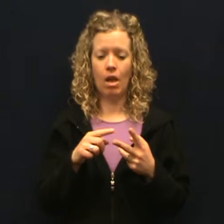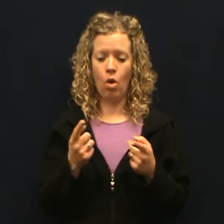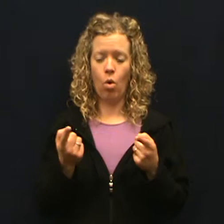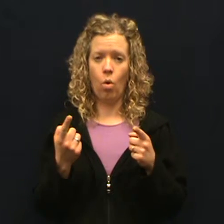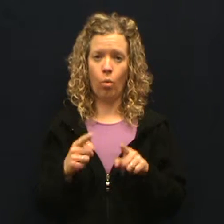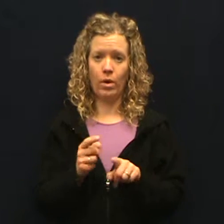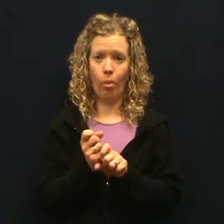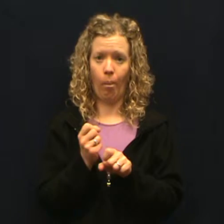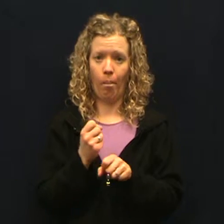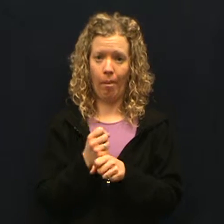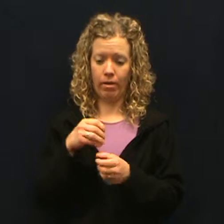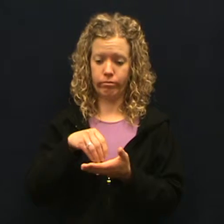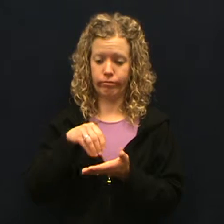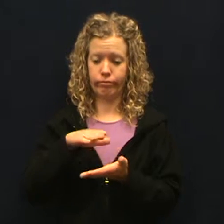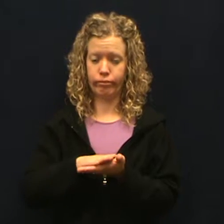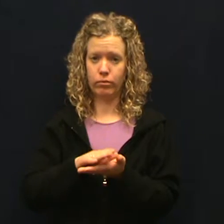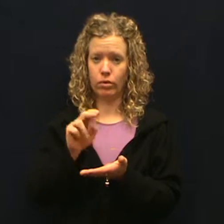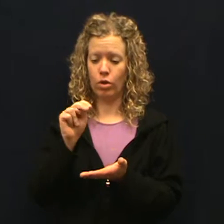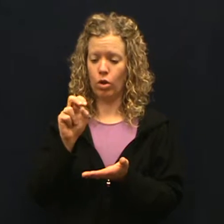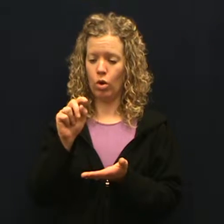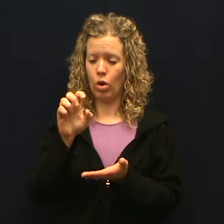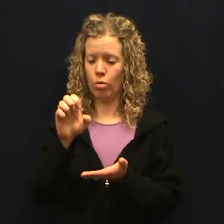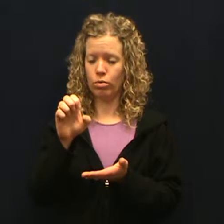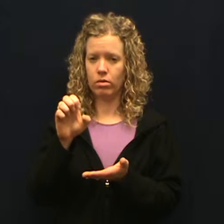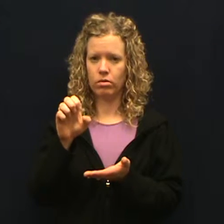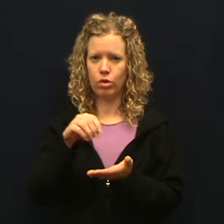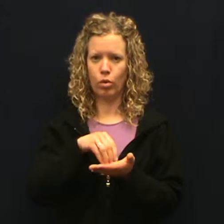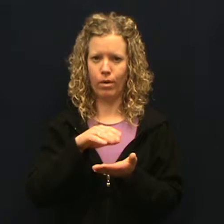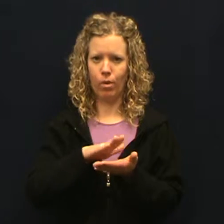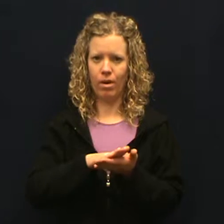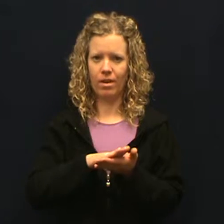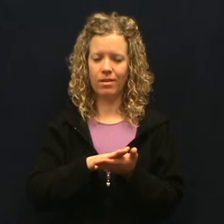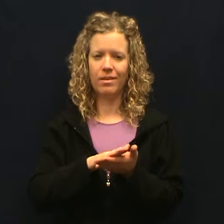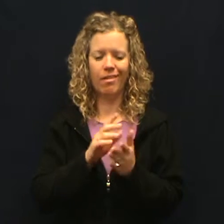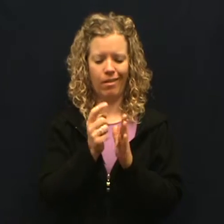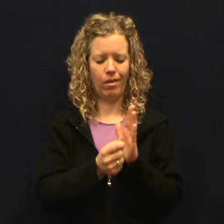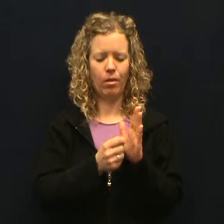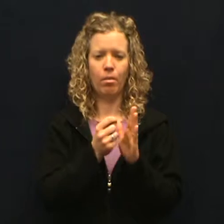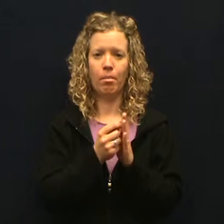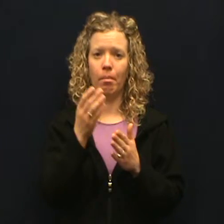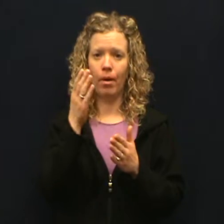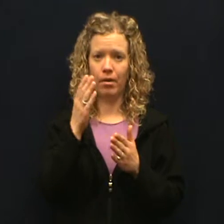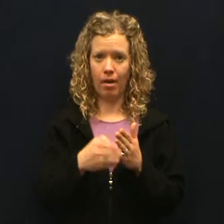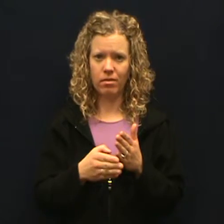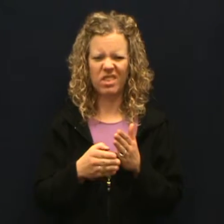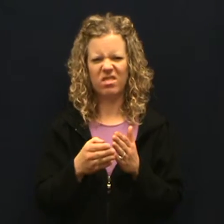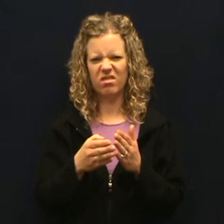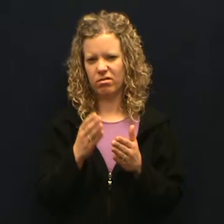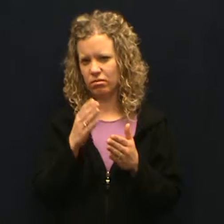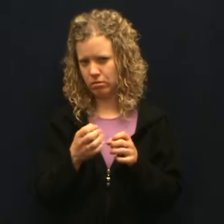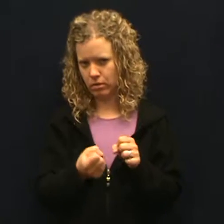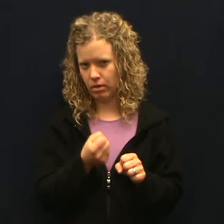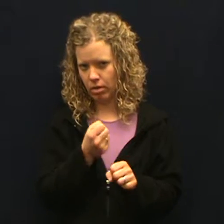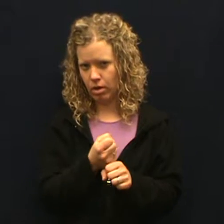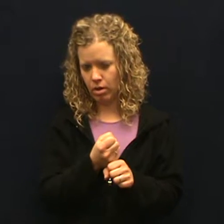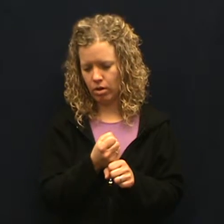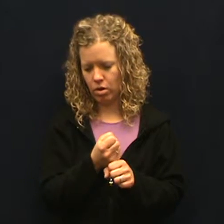to record the note. At the end of our period, at year end, we record what we call an